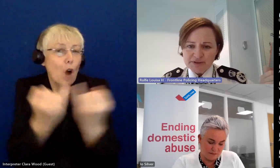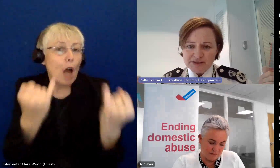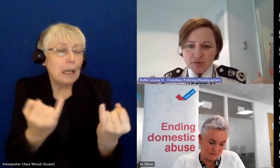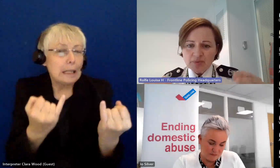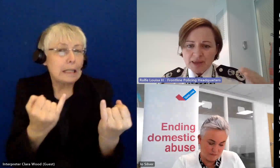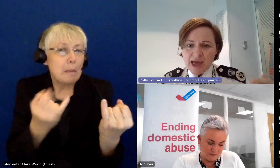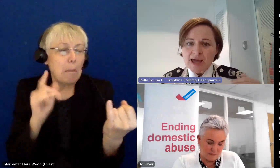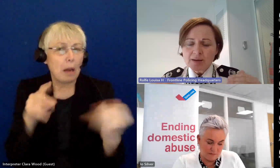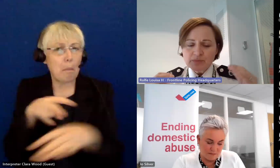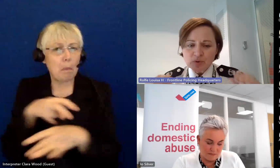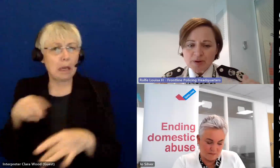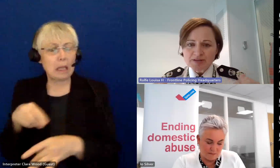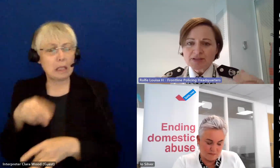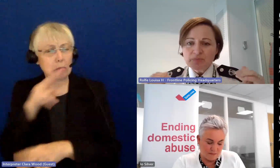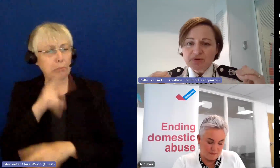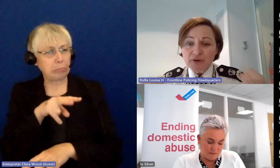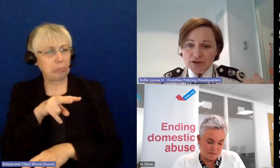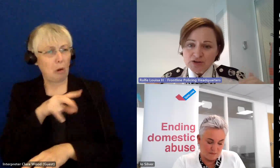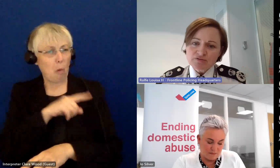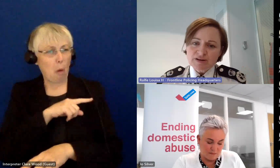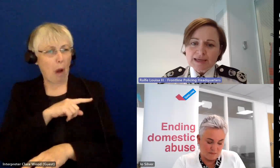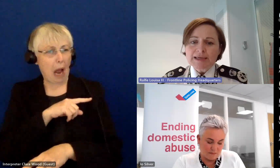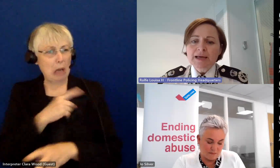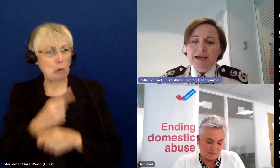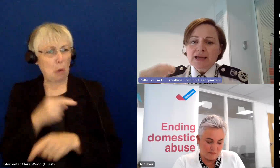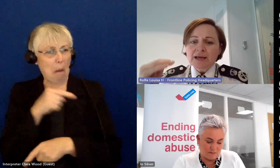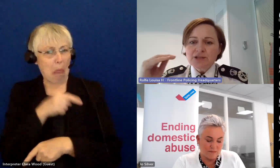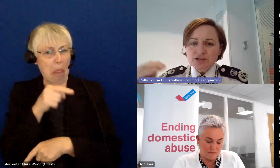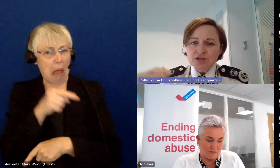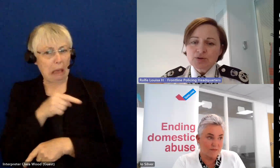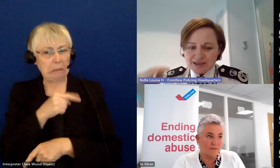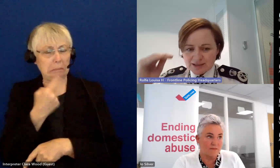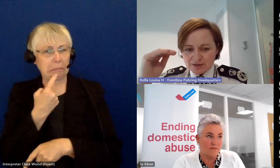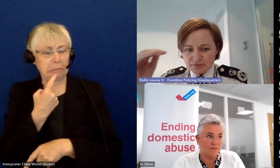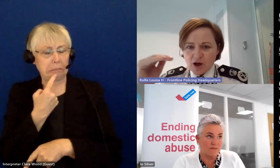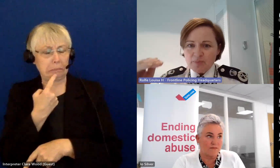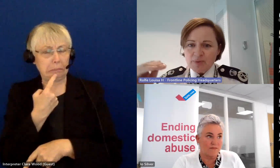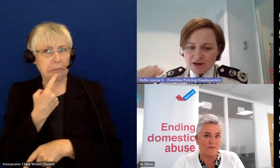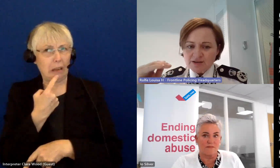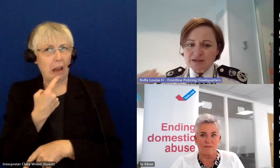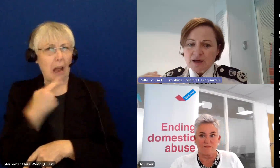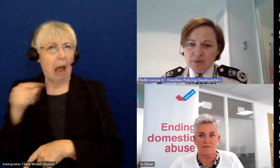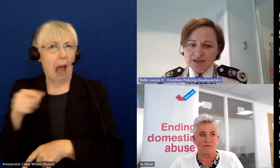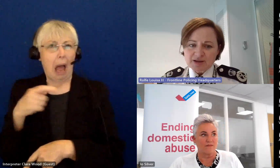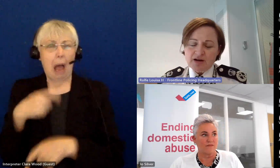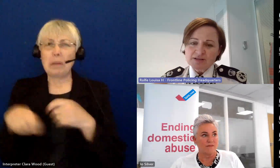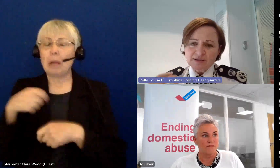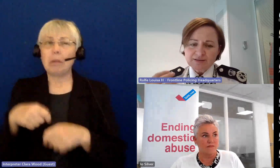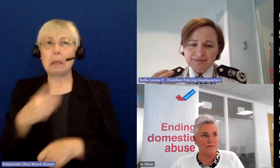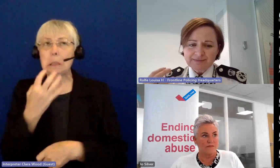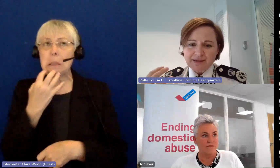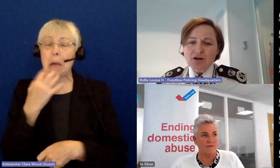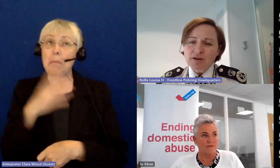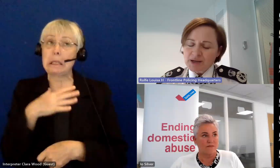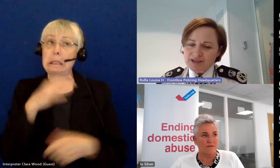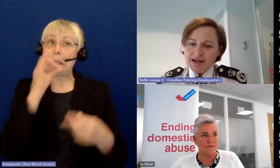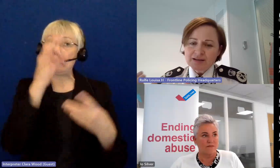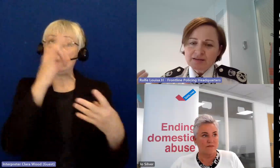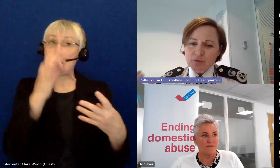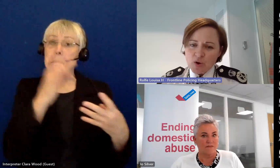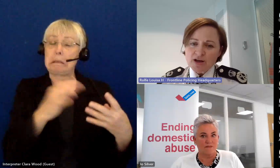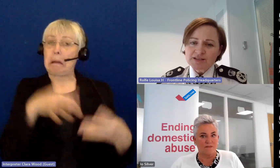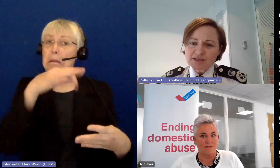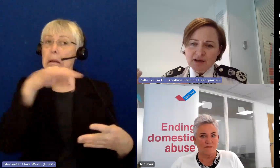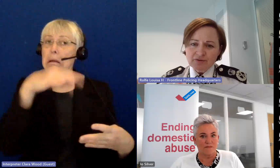were relevant. So it became almost a perfunctory to-do list of I must ask, and I can't